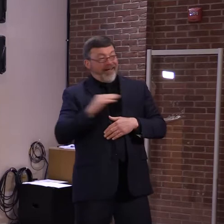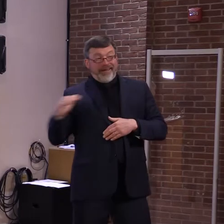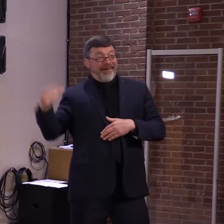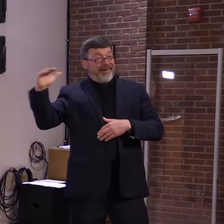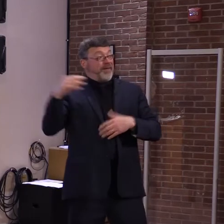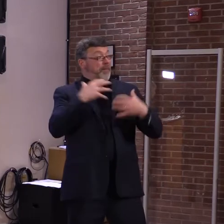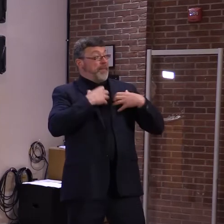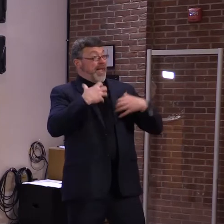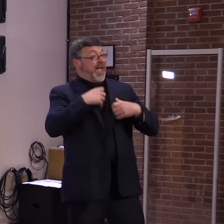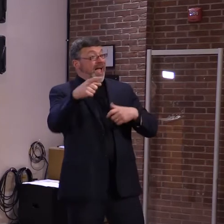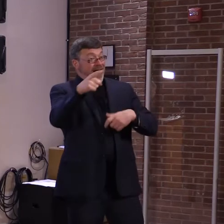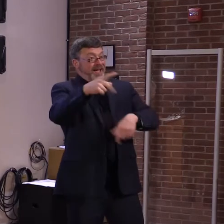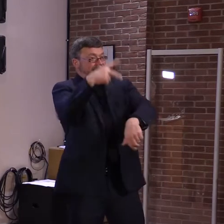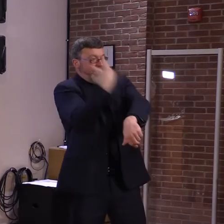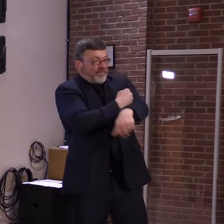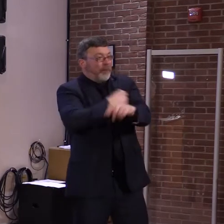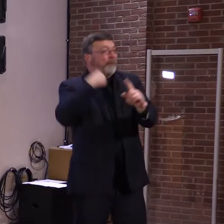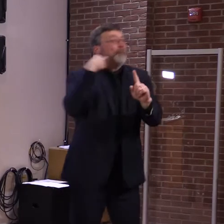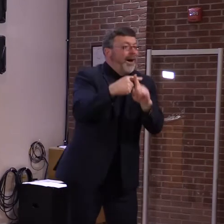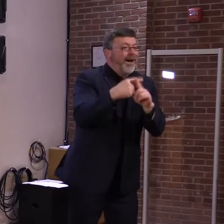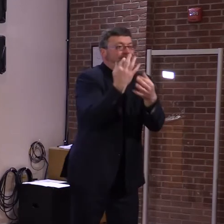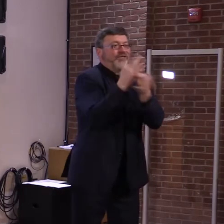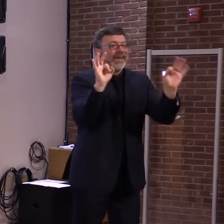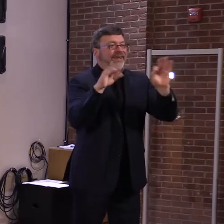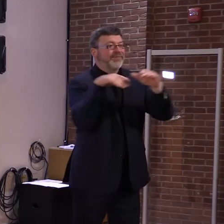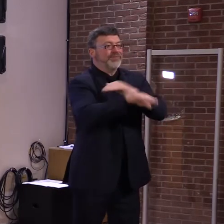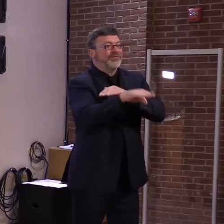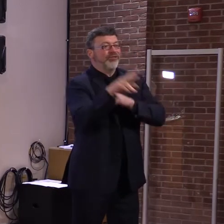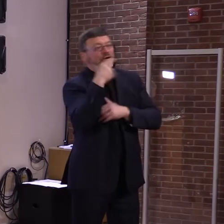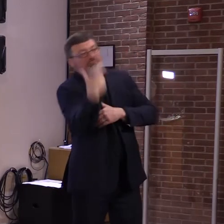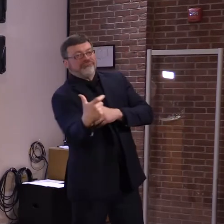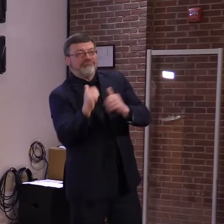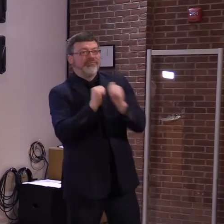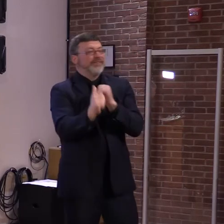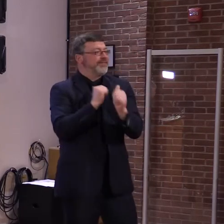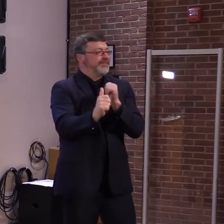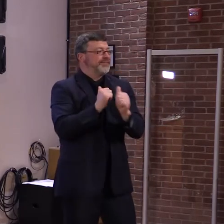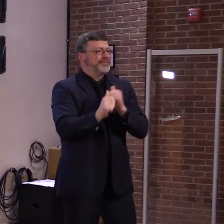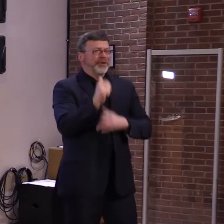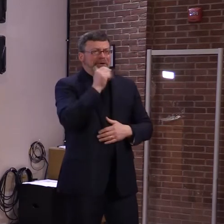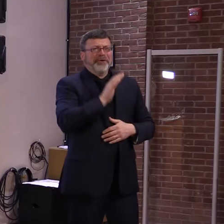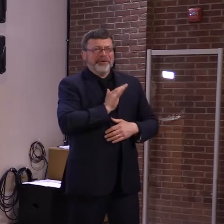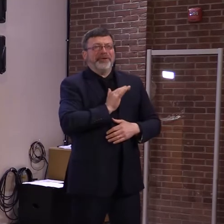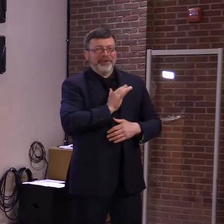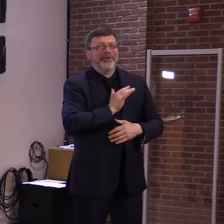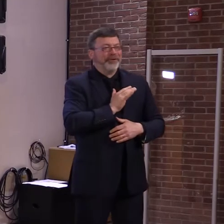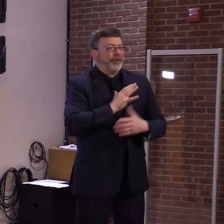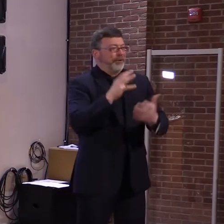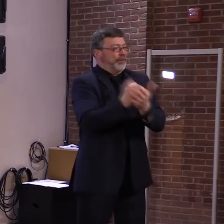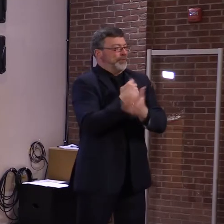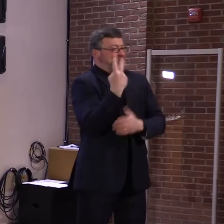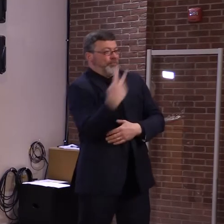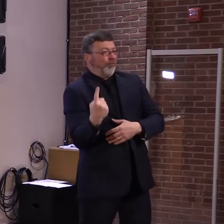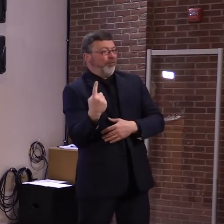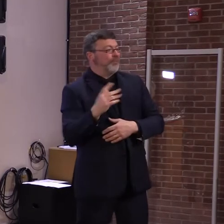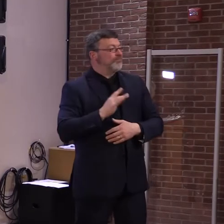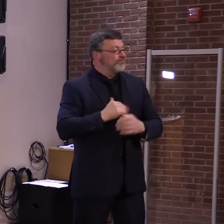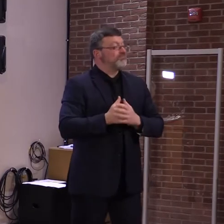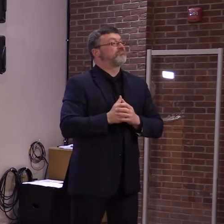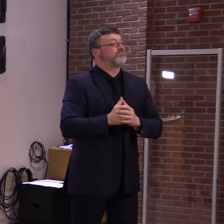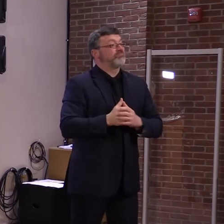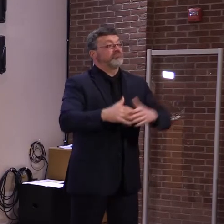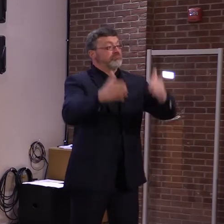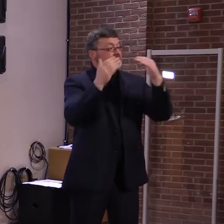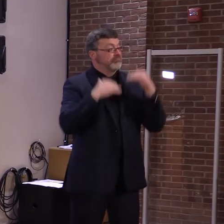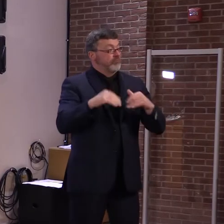future race at the Speedway. And don't forget, tomorrow and Sunday, our EMS partners, Newport